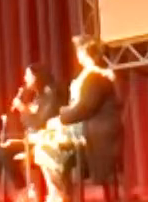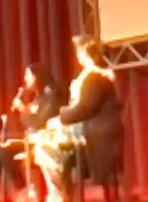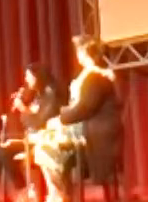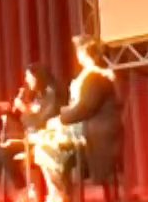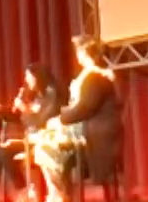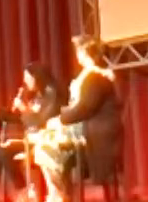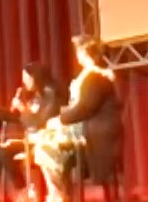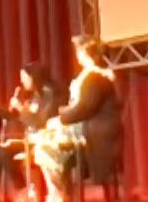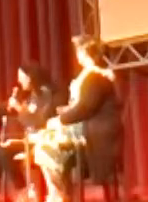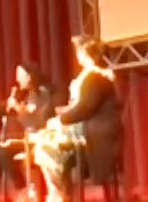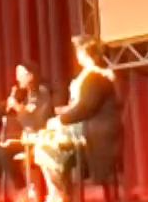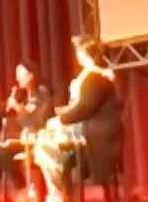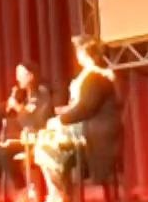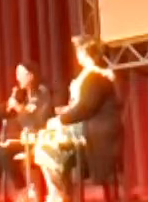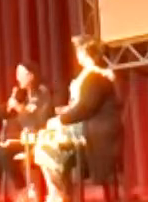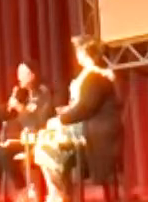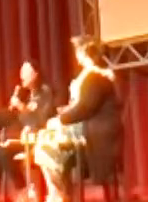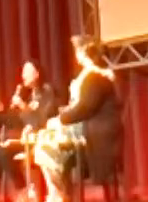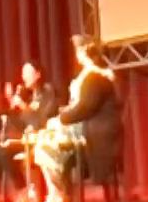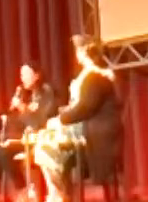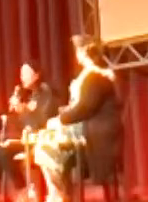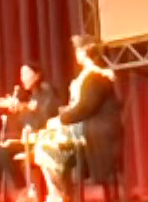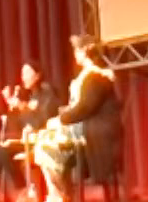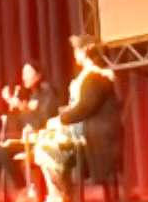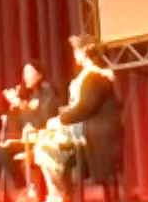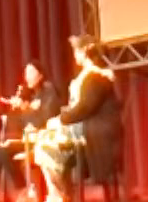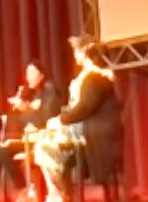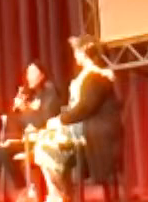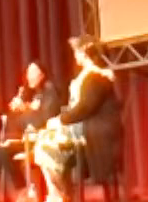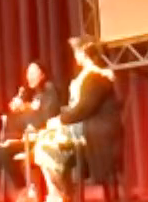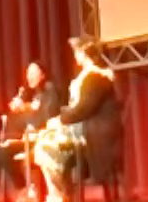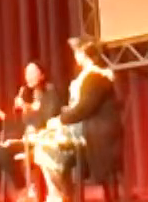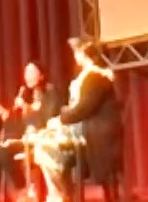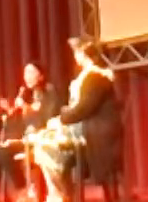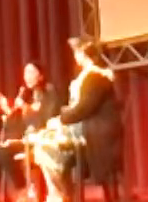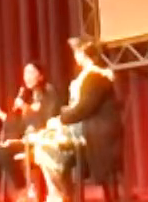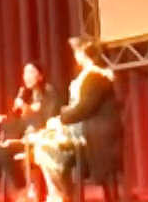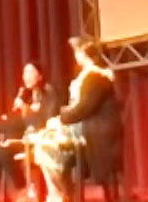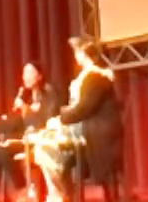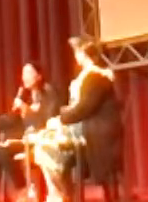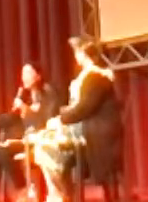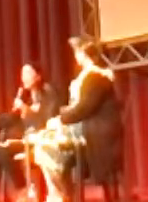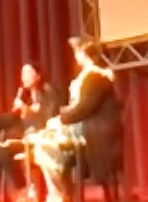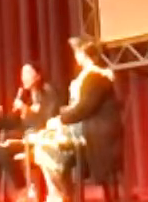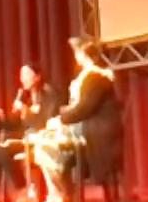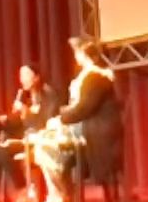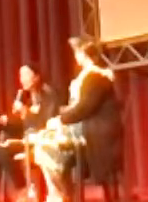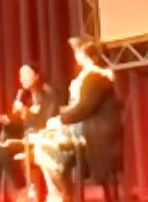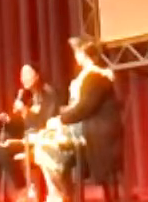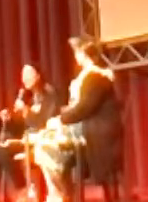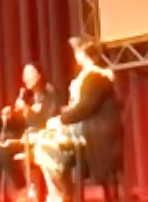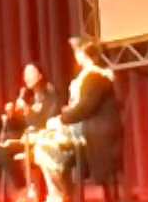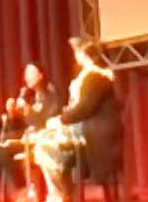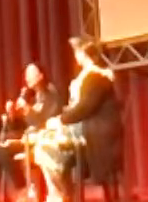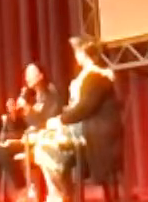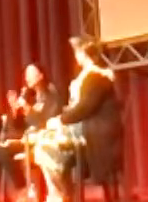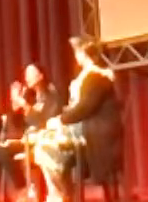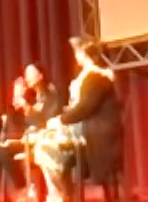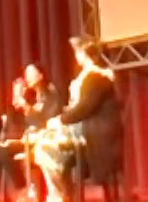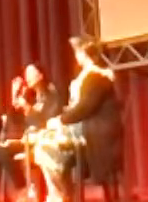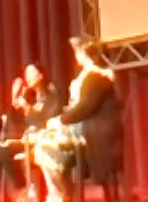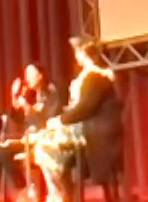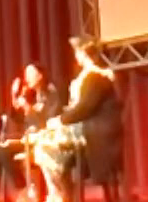the diorama back in the museum. Well, we're decolonizing and re-indigenizing the museums, thank goodness.